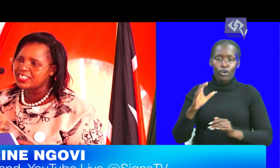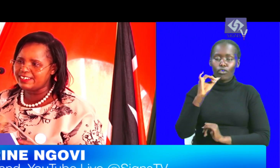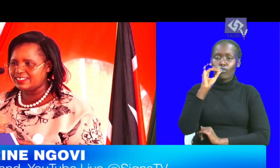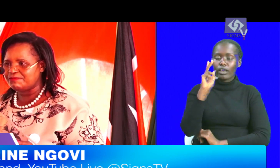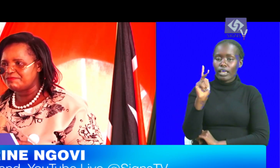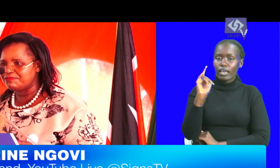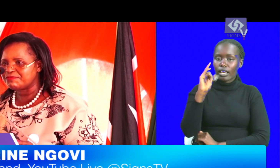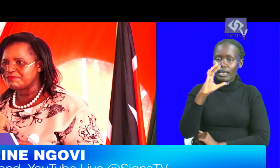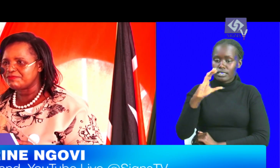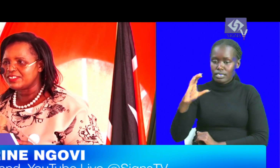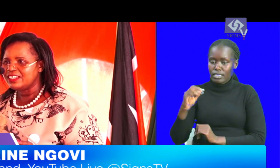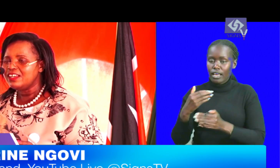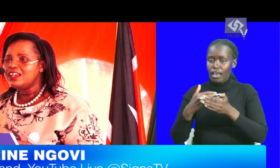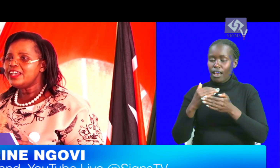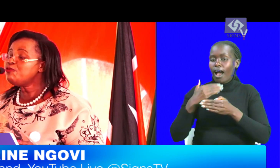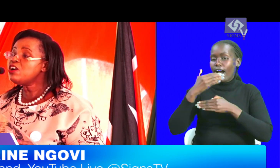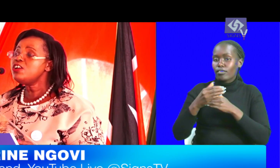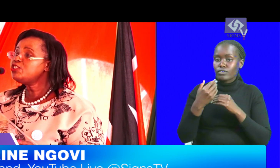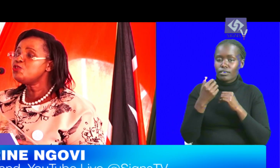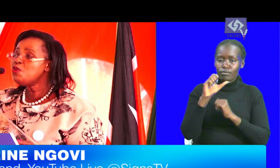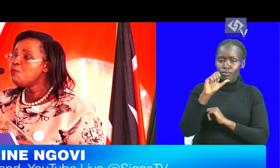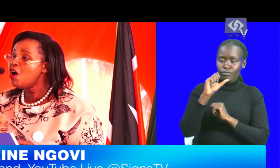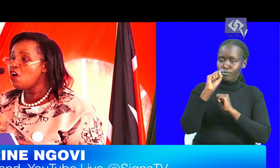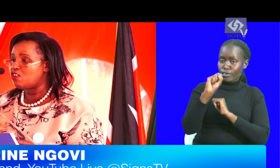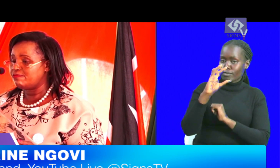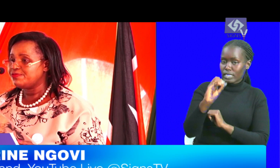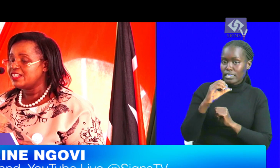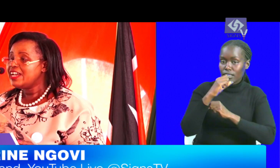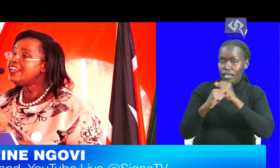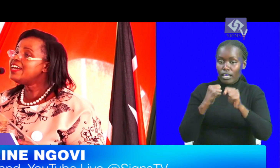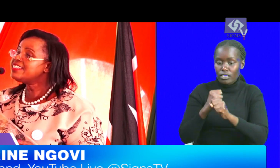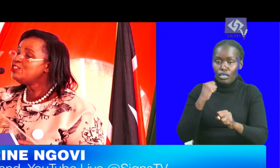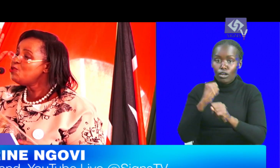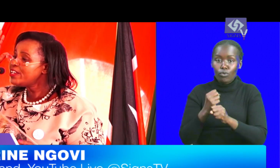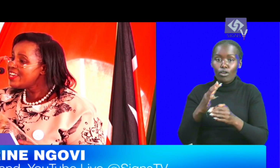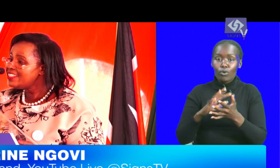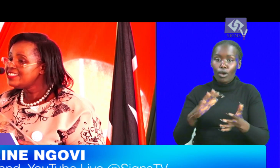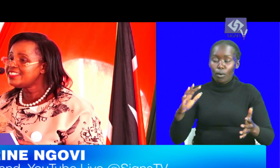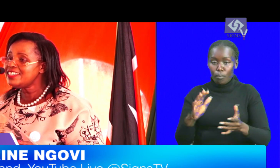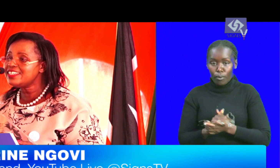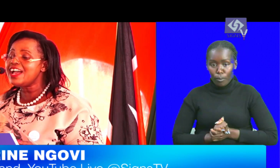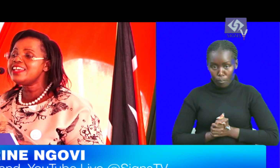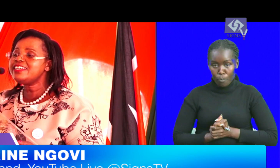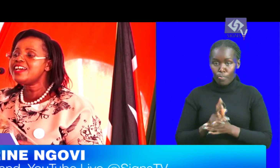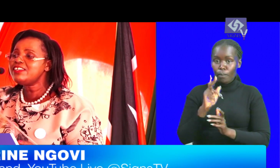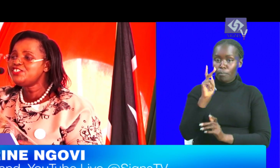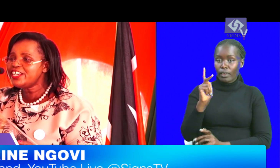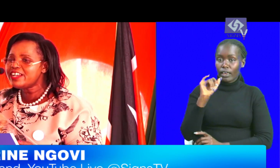years. And we are going to do more. And as I do KICC, I encourage the